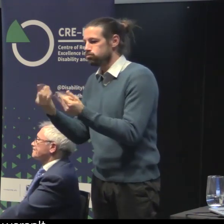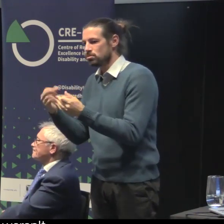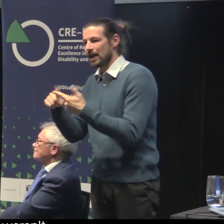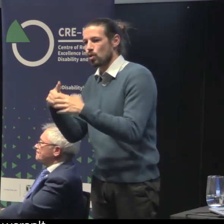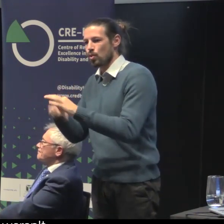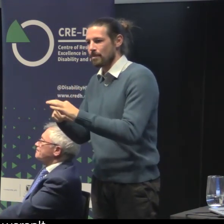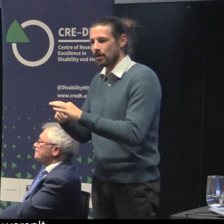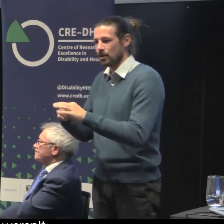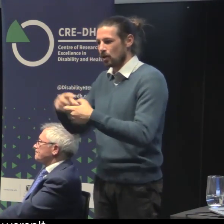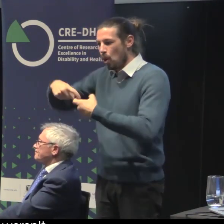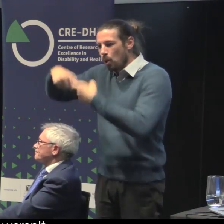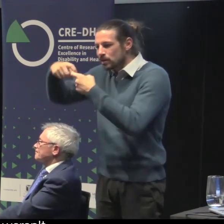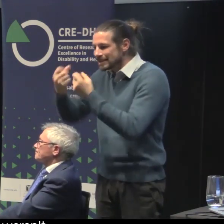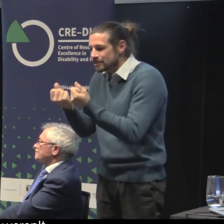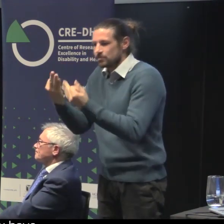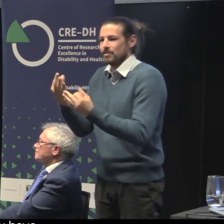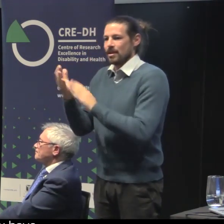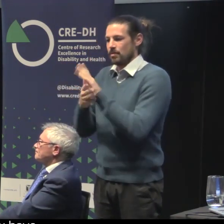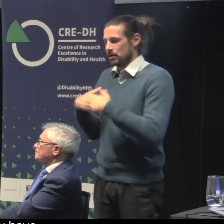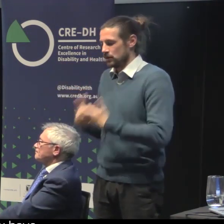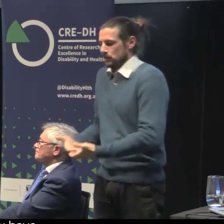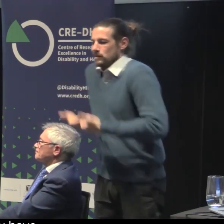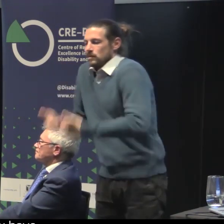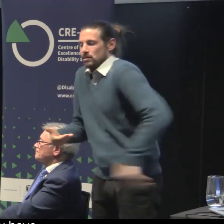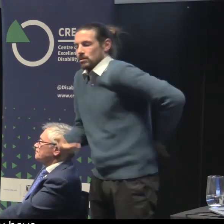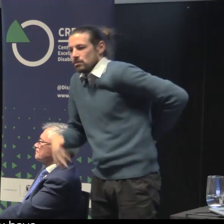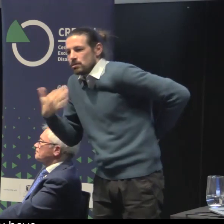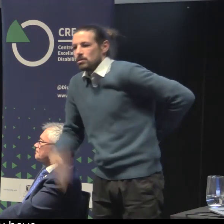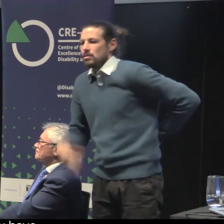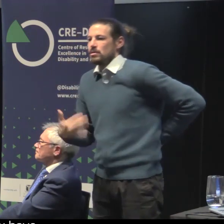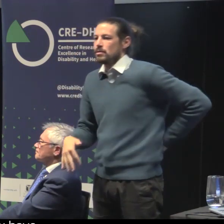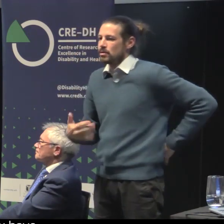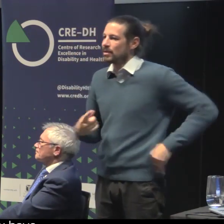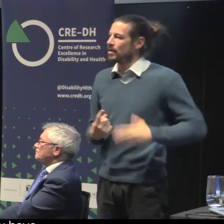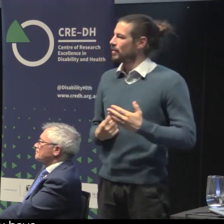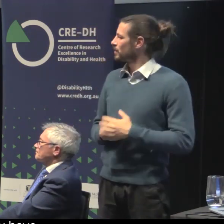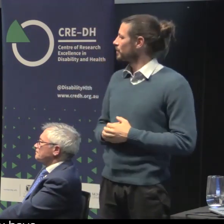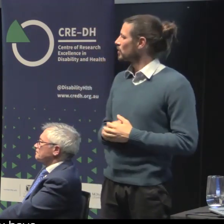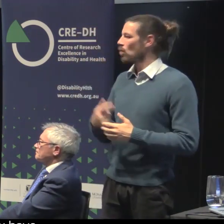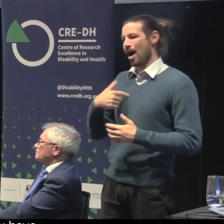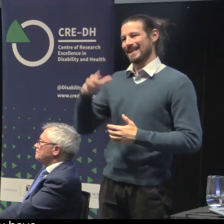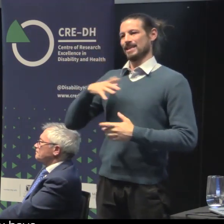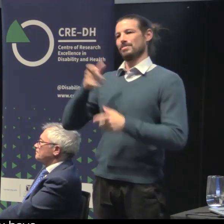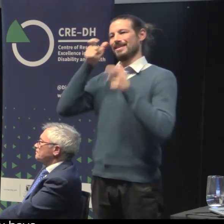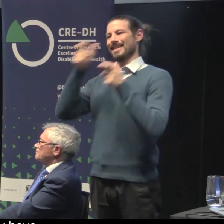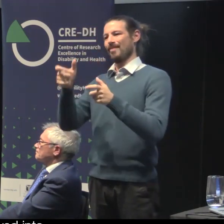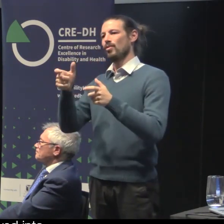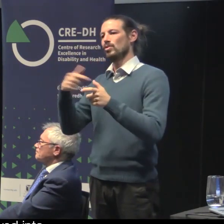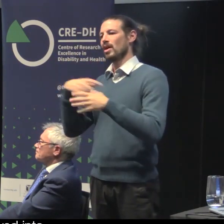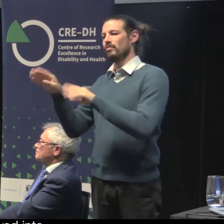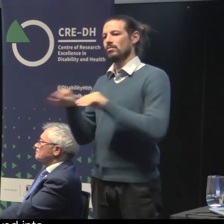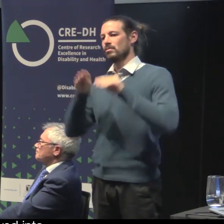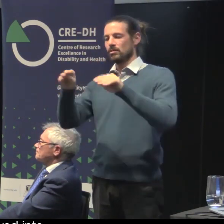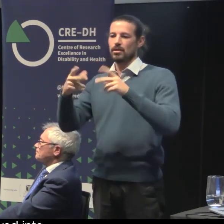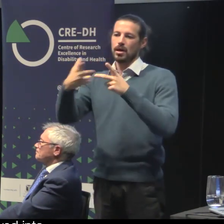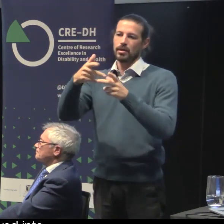funded properly. And so I now have to be very careful. So I've moved into